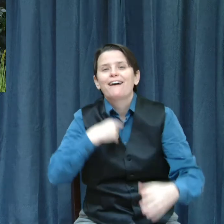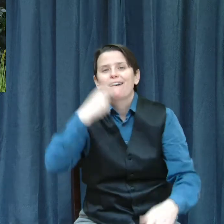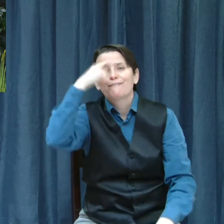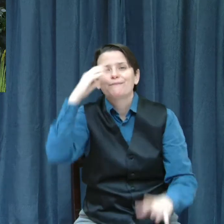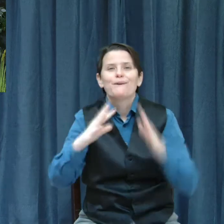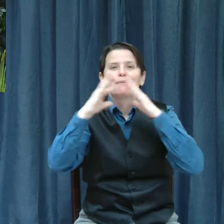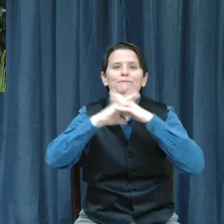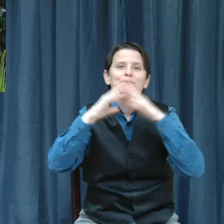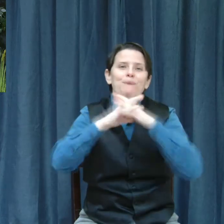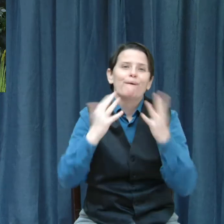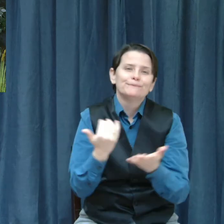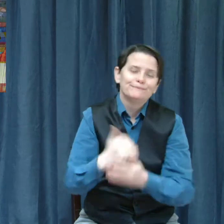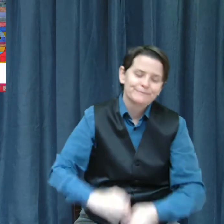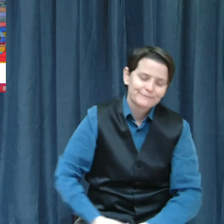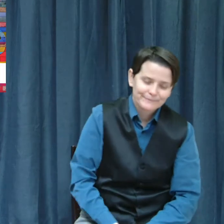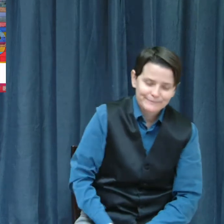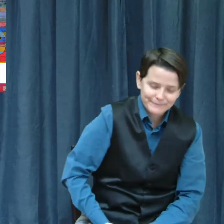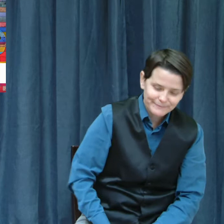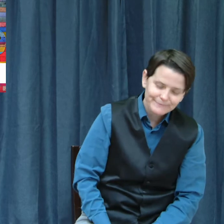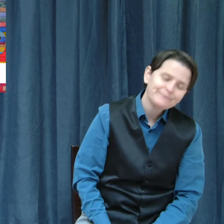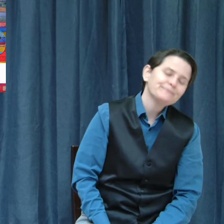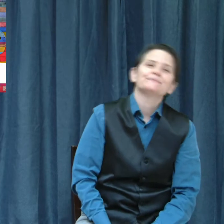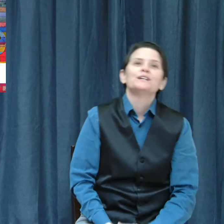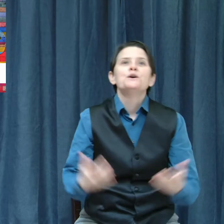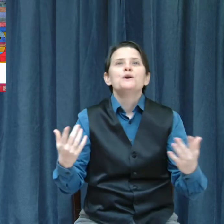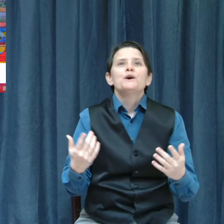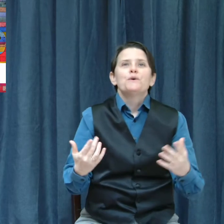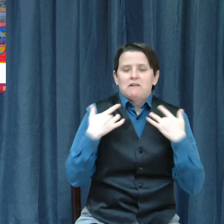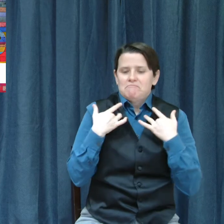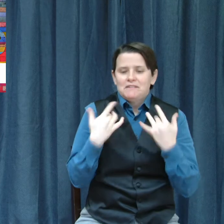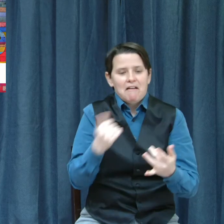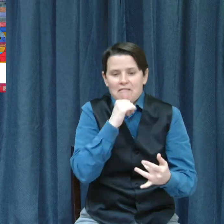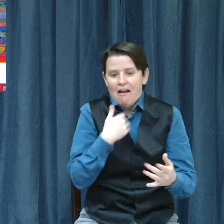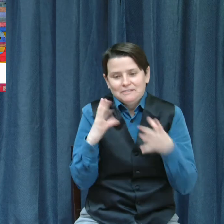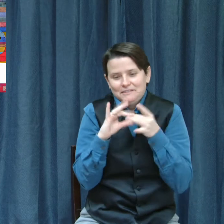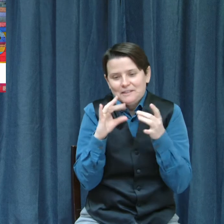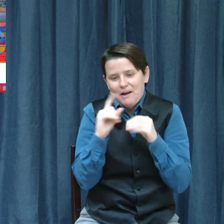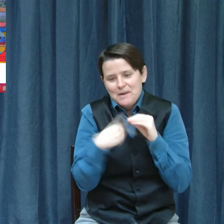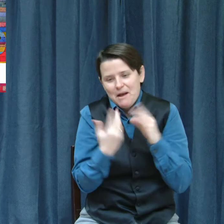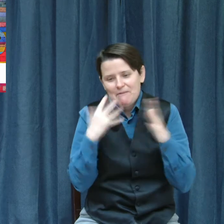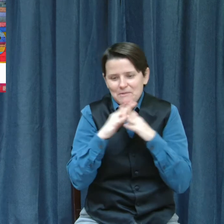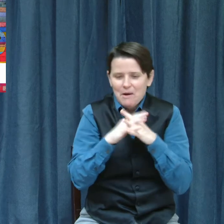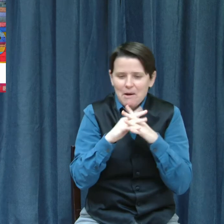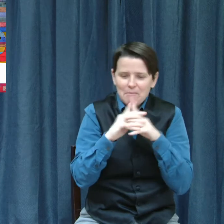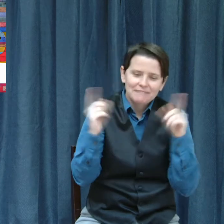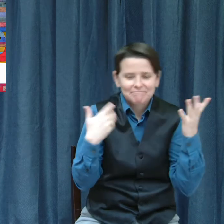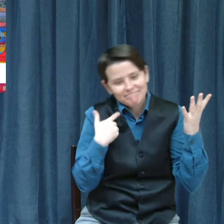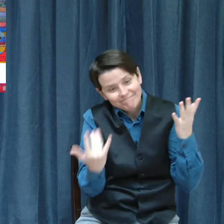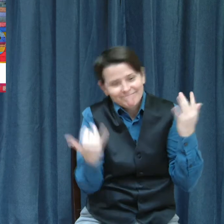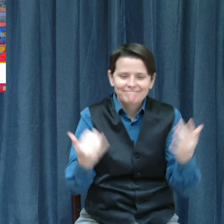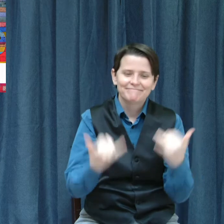we welcome you. We're glad you're here. We don't usually talk about football, but there you go. We